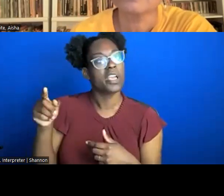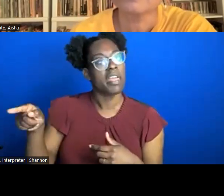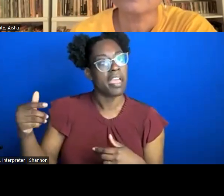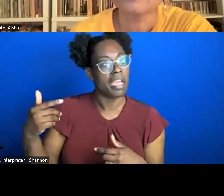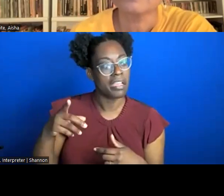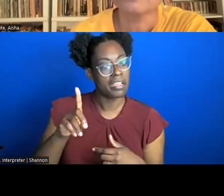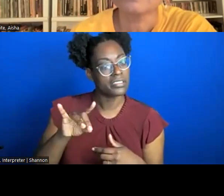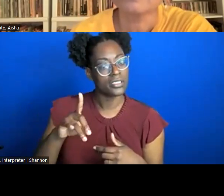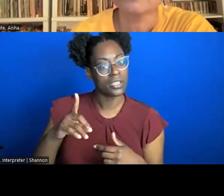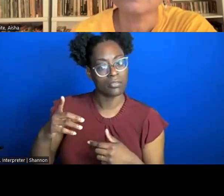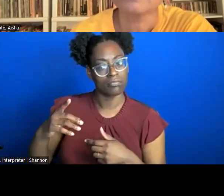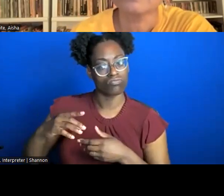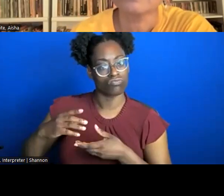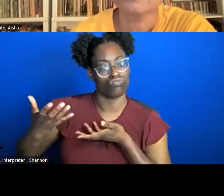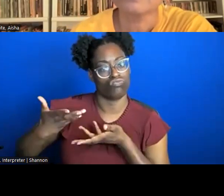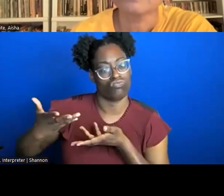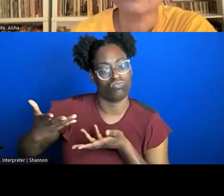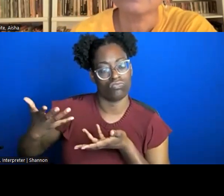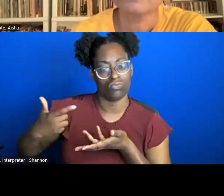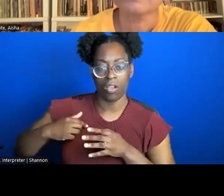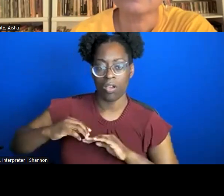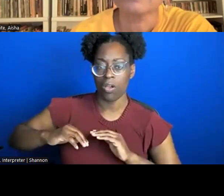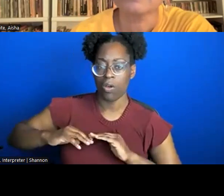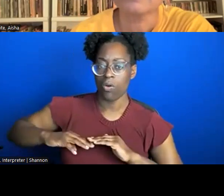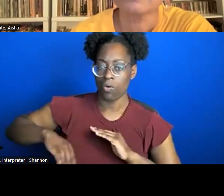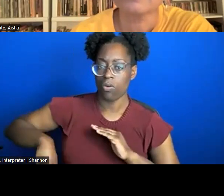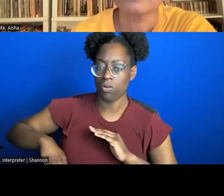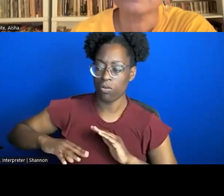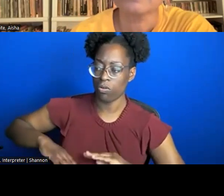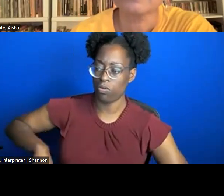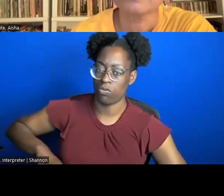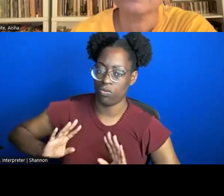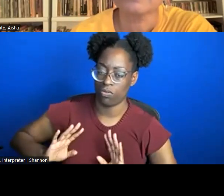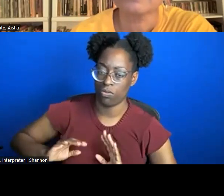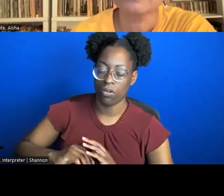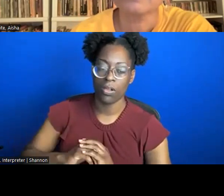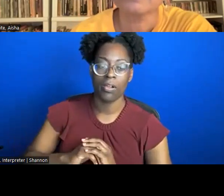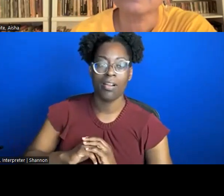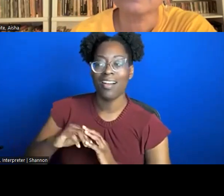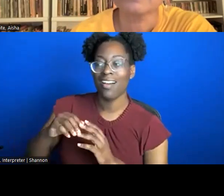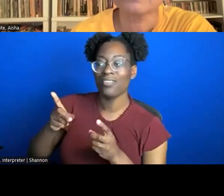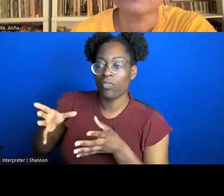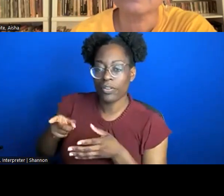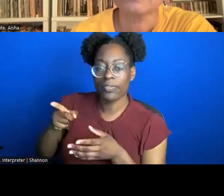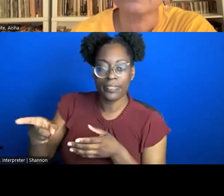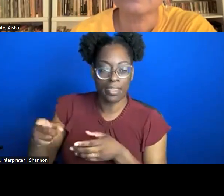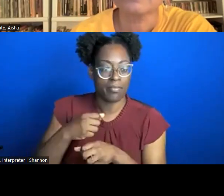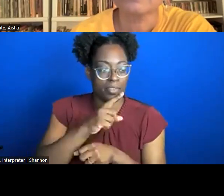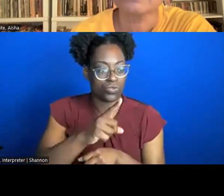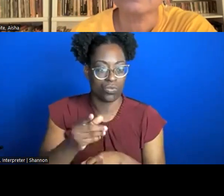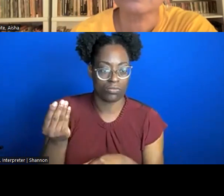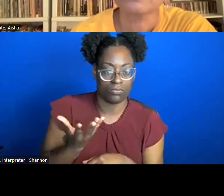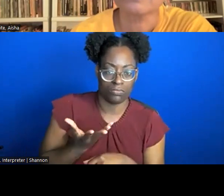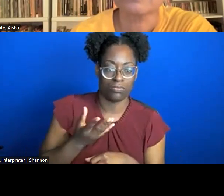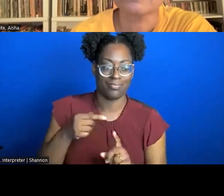things. And it was that he was going to feel loved and that he would have a play-based, developmentally